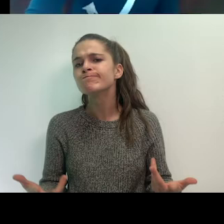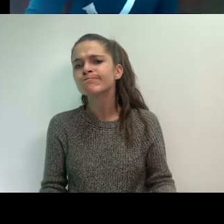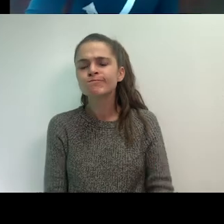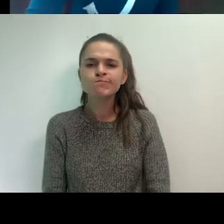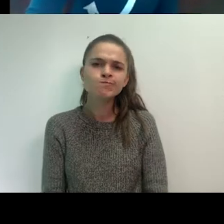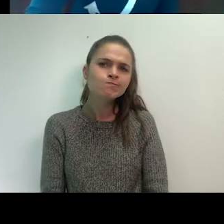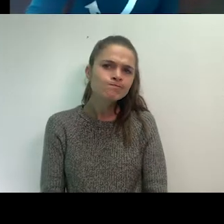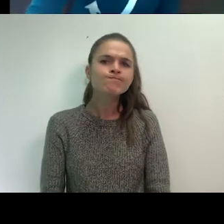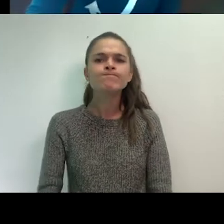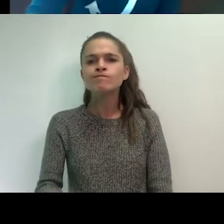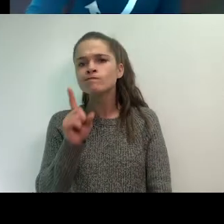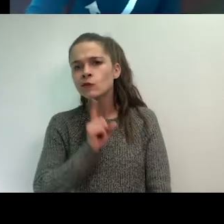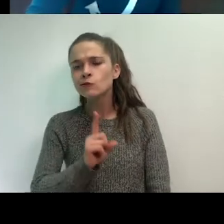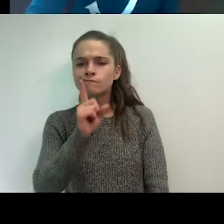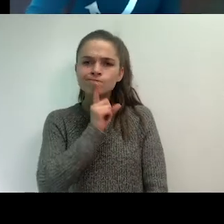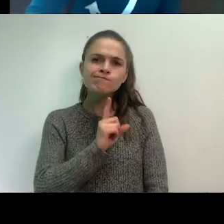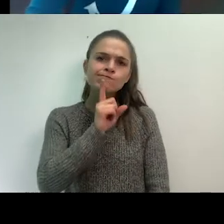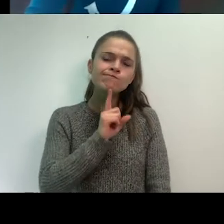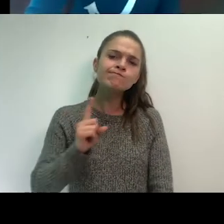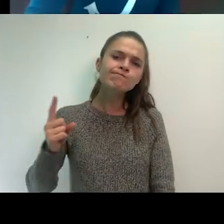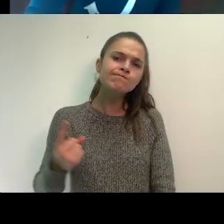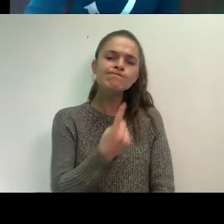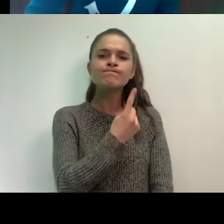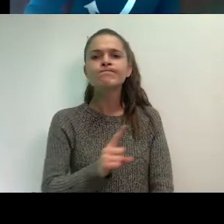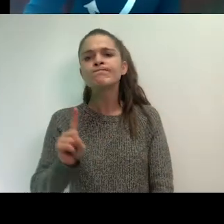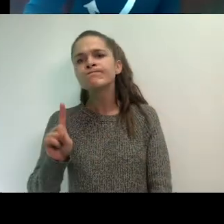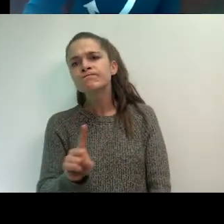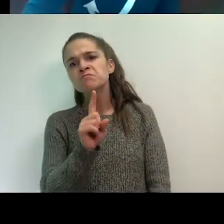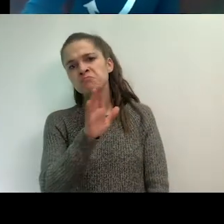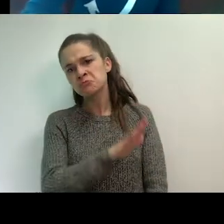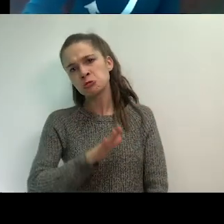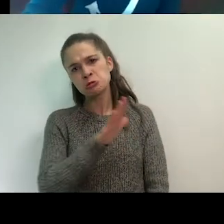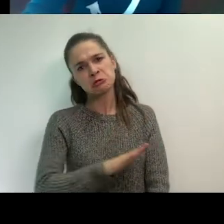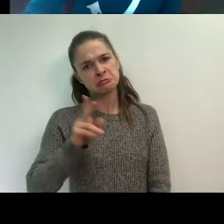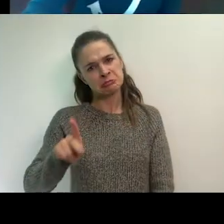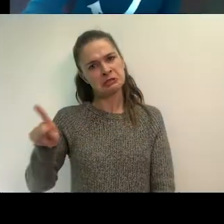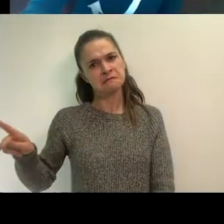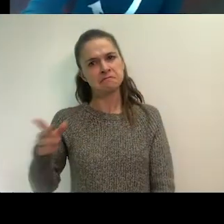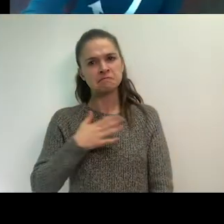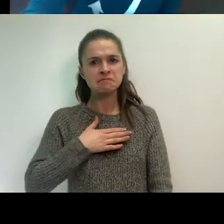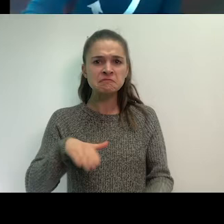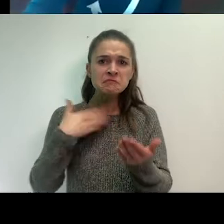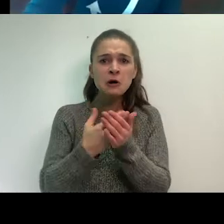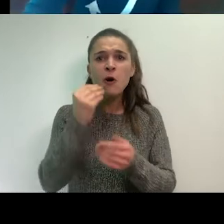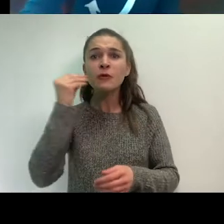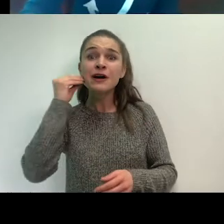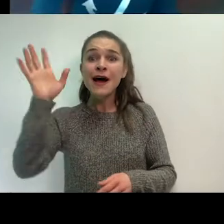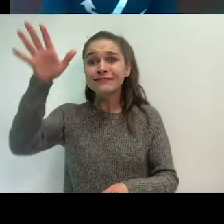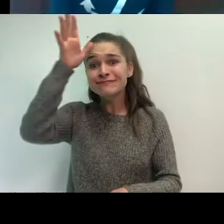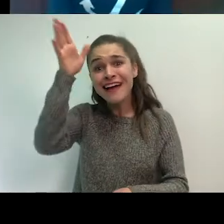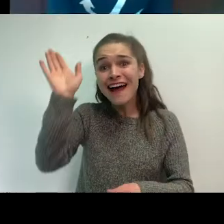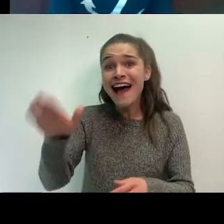was lonely. Poor Penelope. When she got home, her dad asked about her first day at